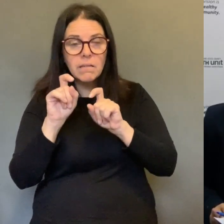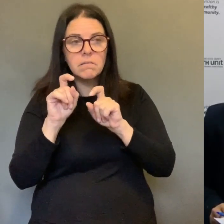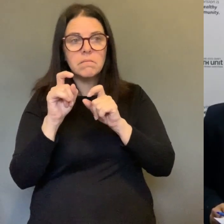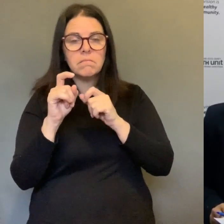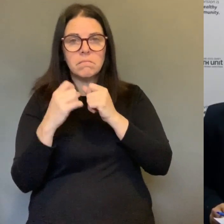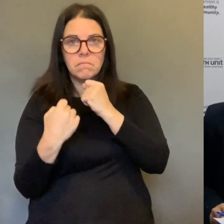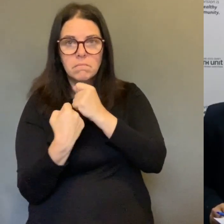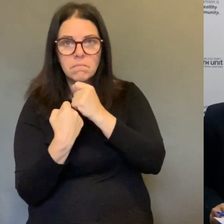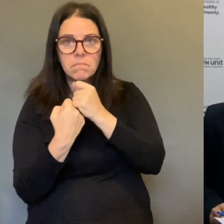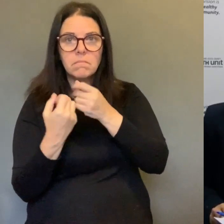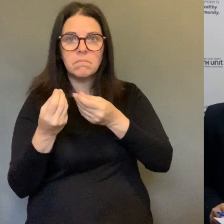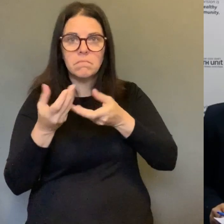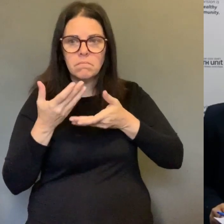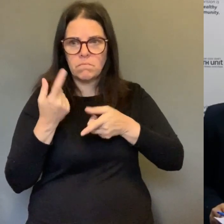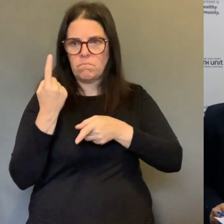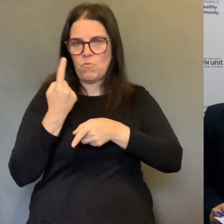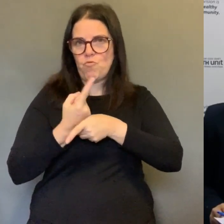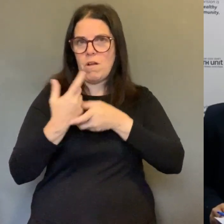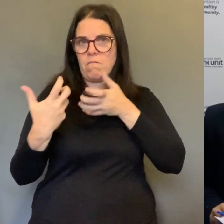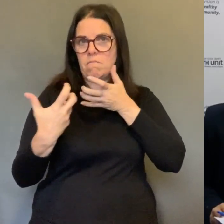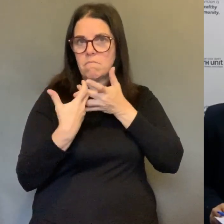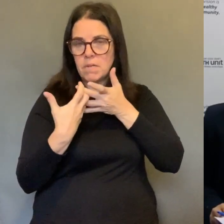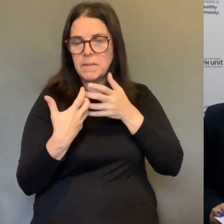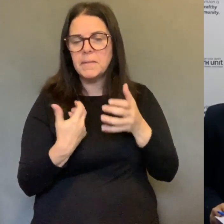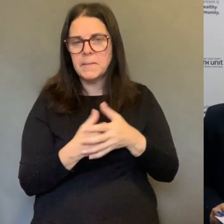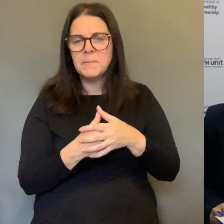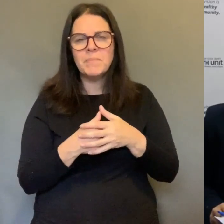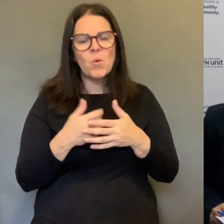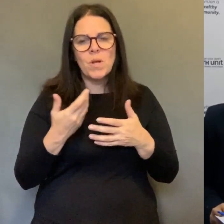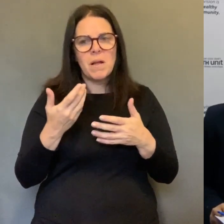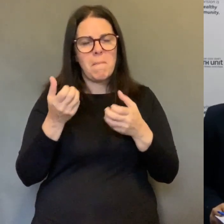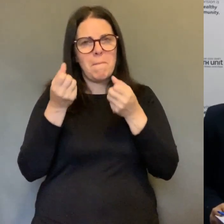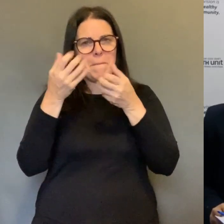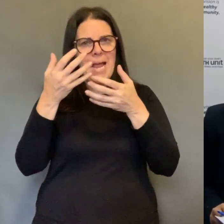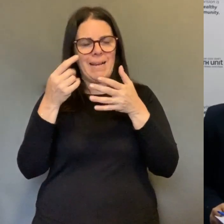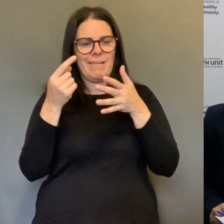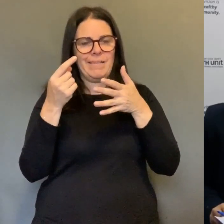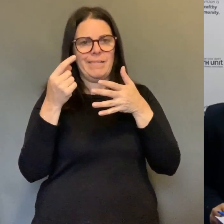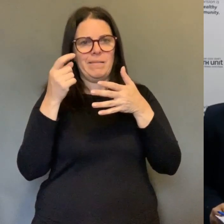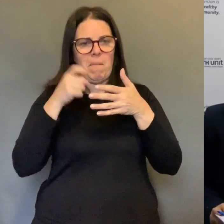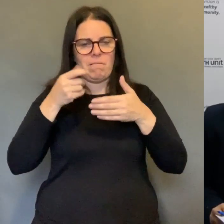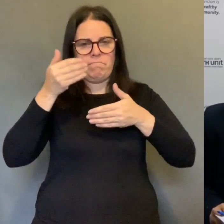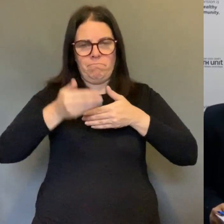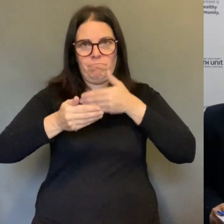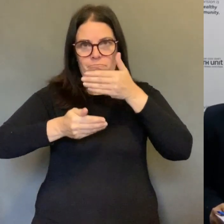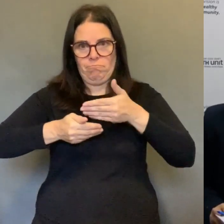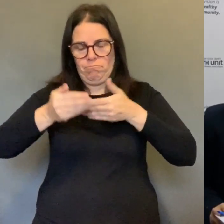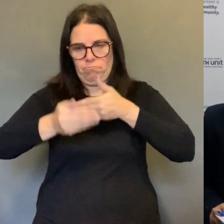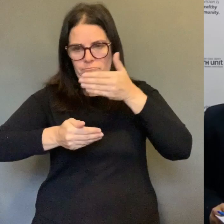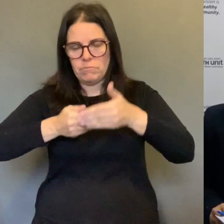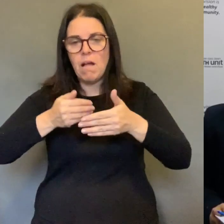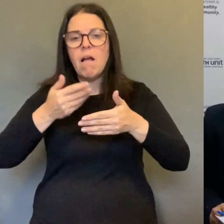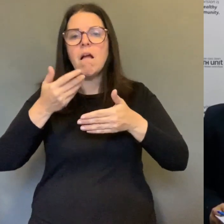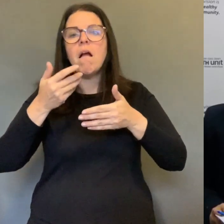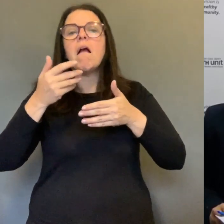to change. We have to be patient. We have to look at it in a way that we have put our time for